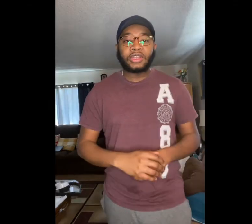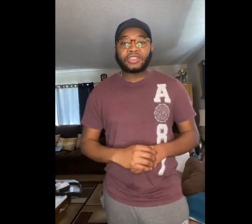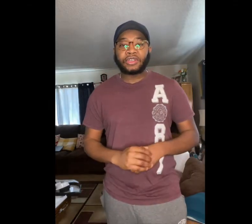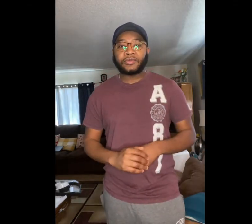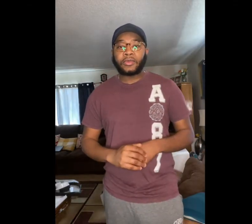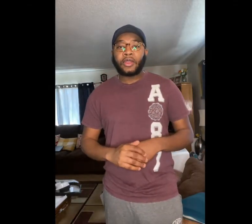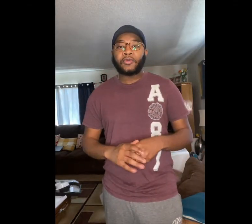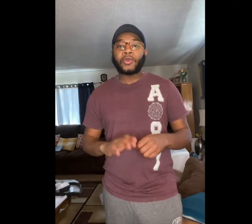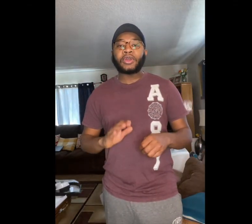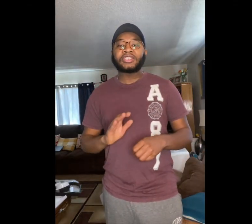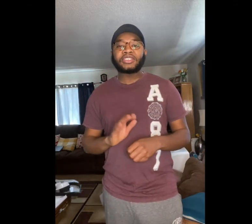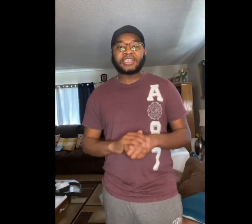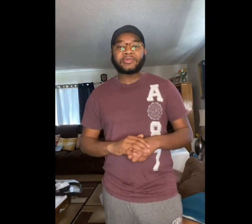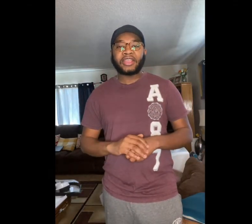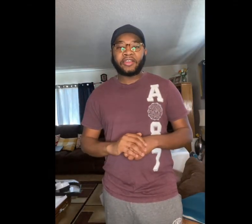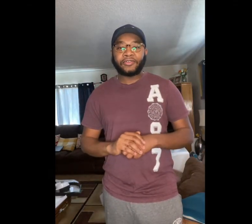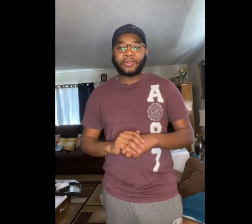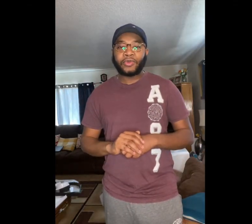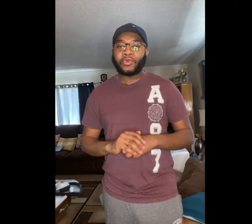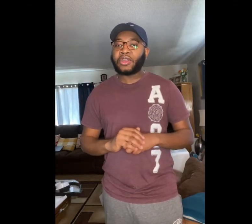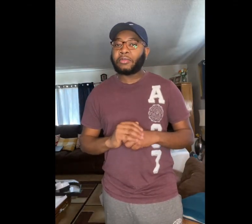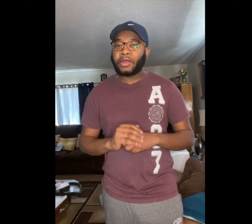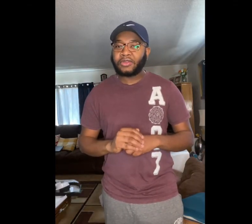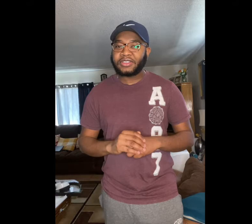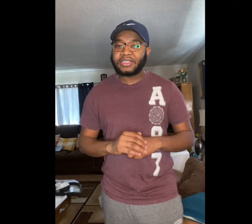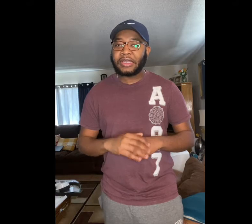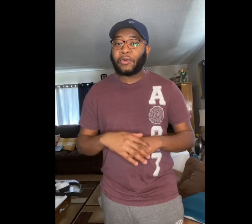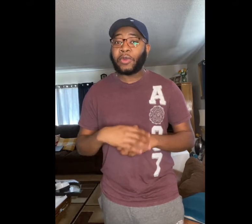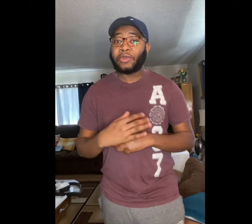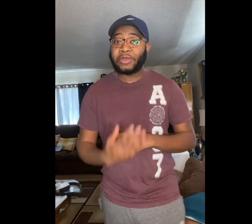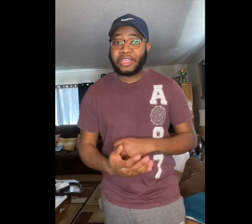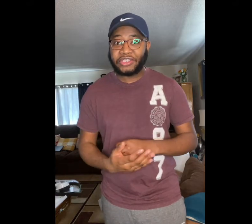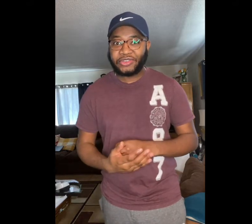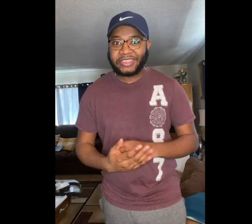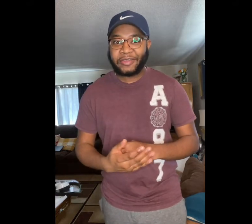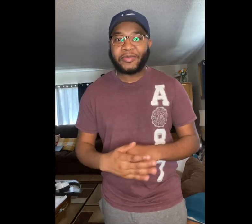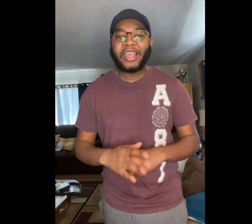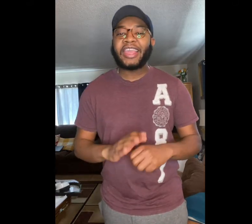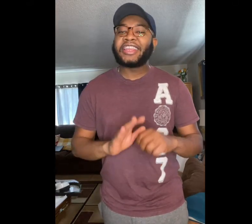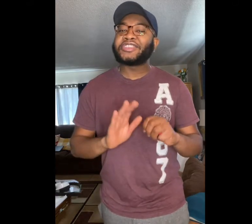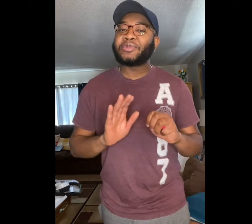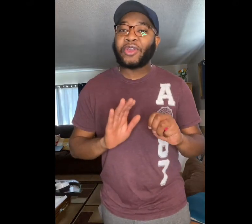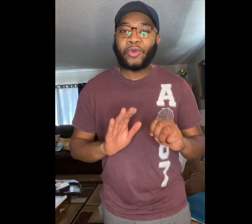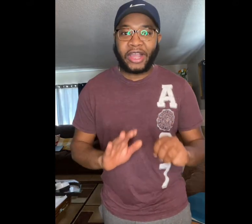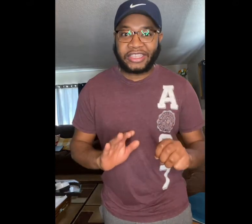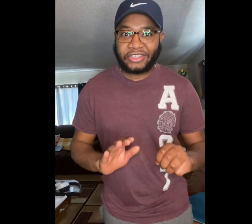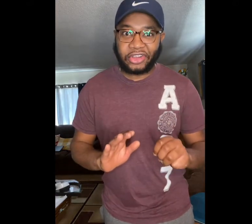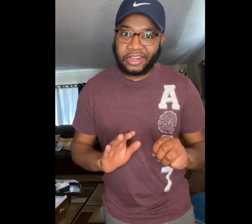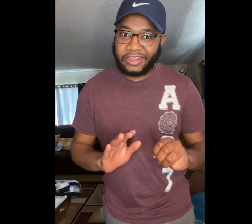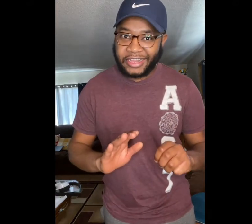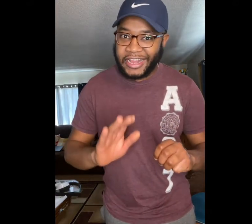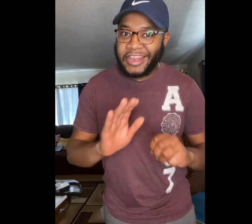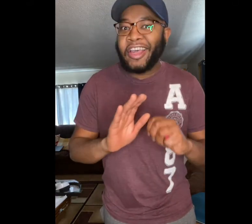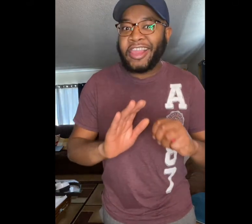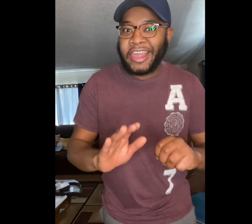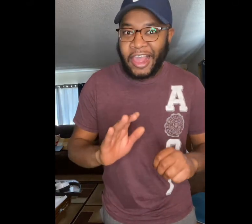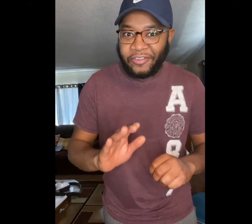So, we want to just be careful with our bounds when we need to use them. It needs to be quite subtle. Not that